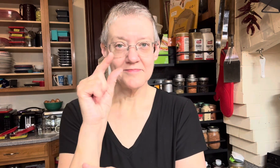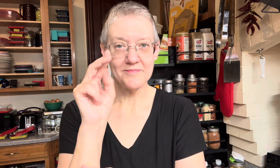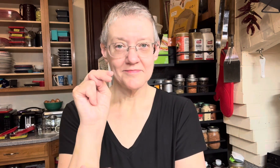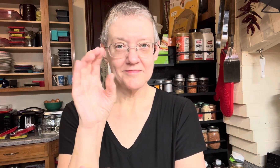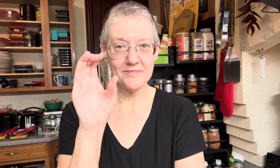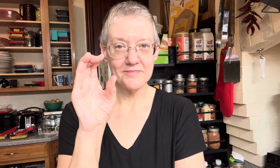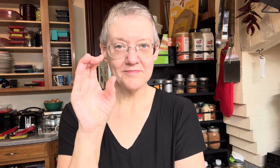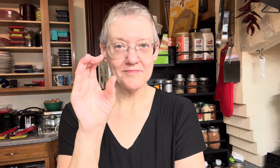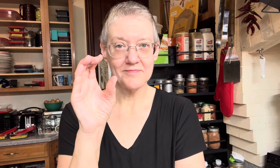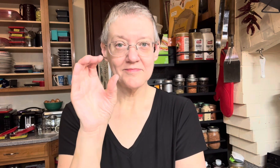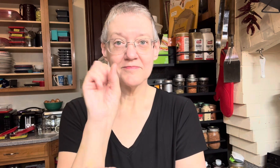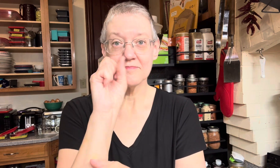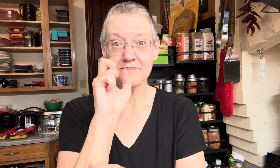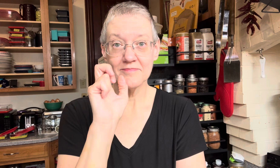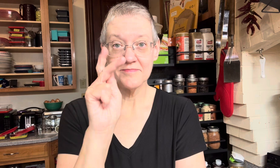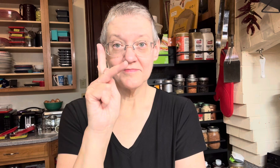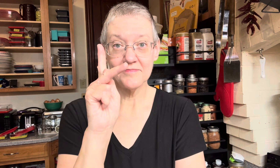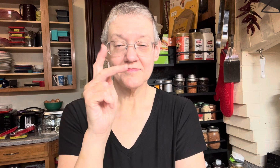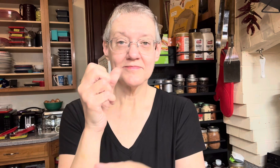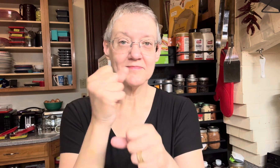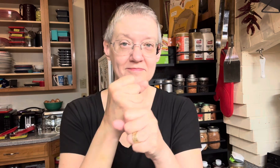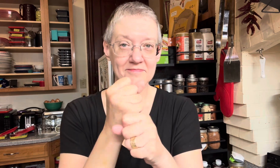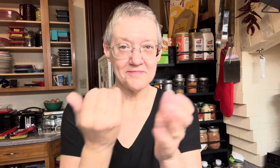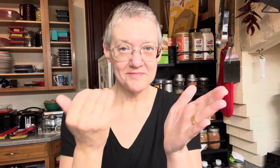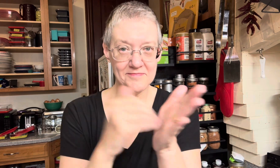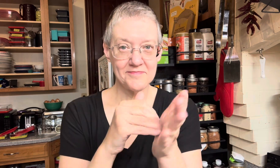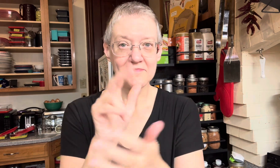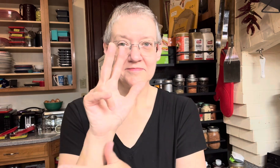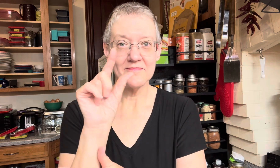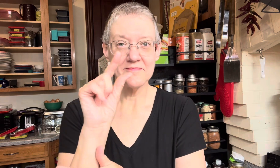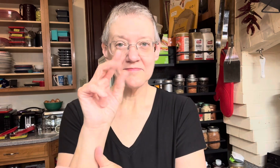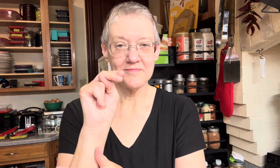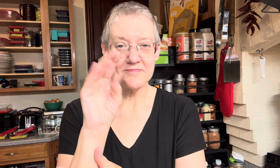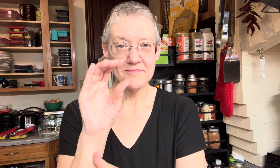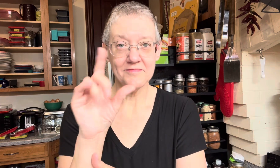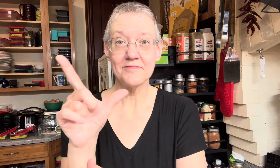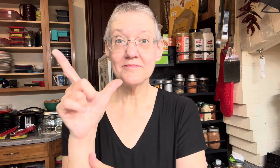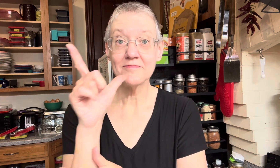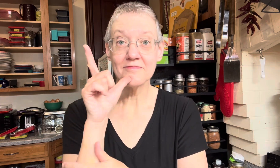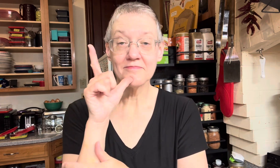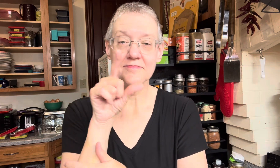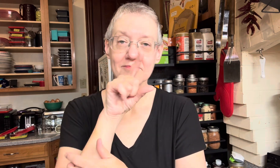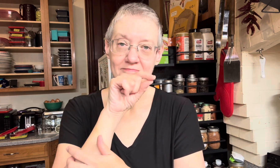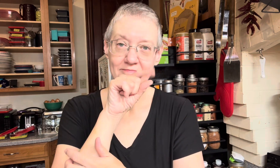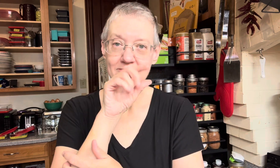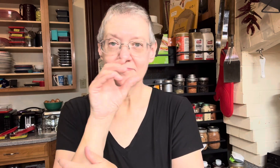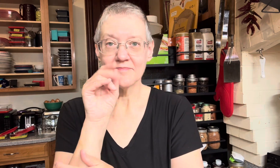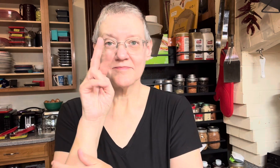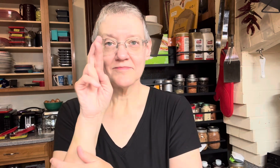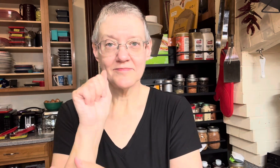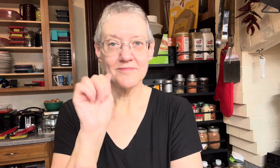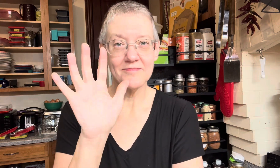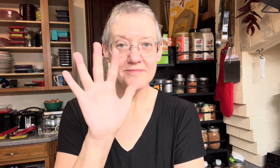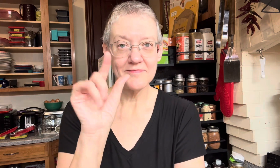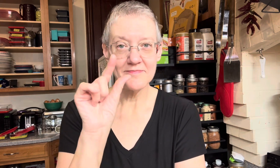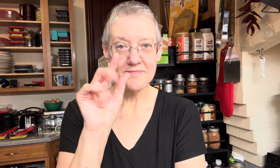carbs. Breakfast coffee, 3 grams of net carbs. Coffee snack, 3 grams of net carbs. Chicken